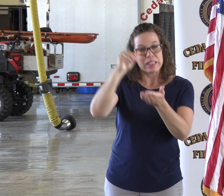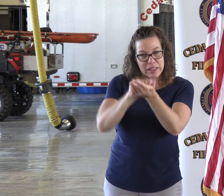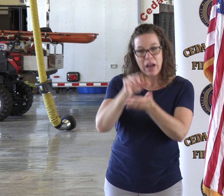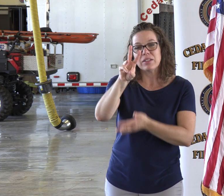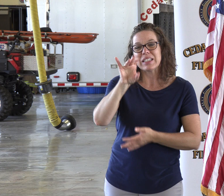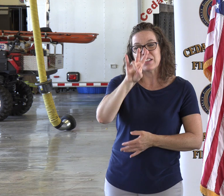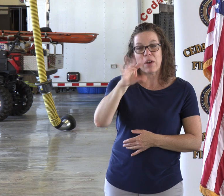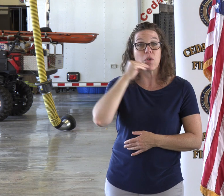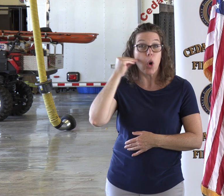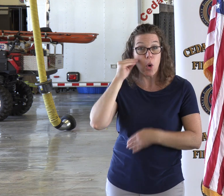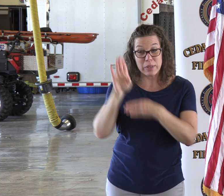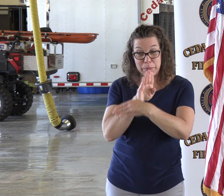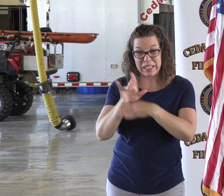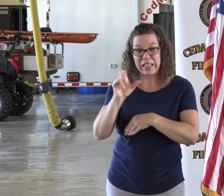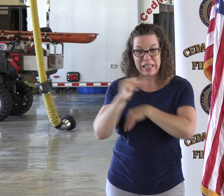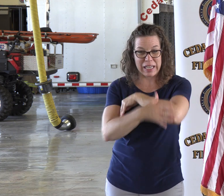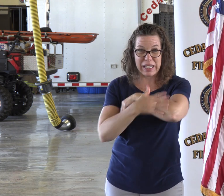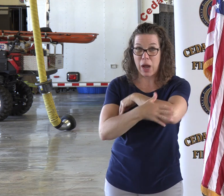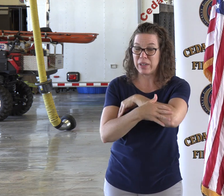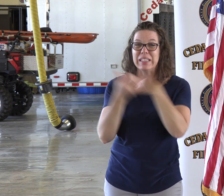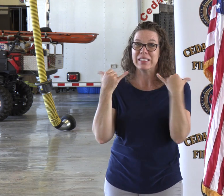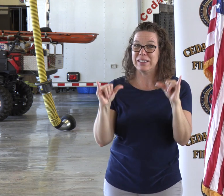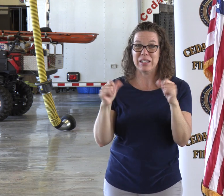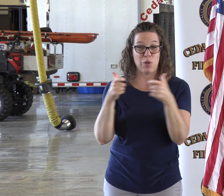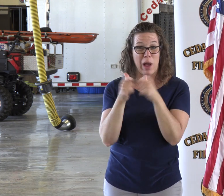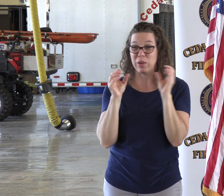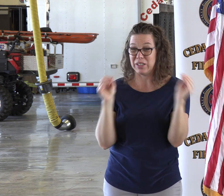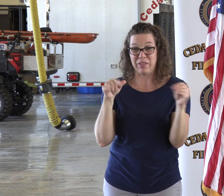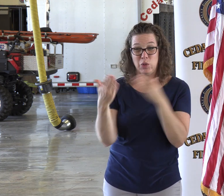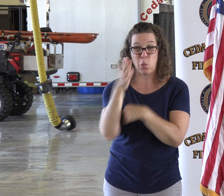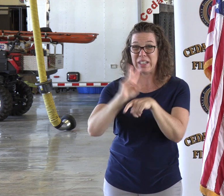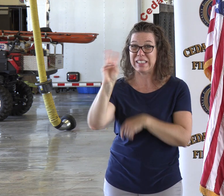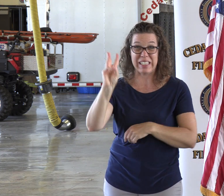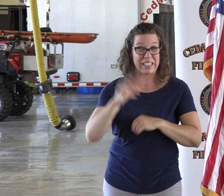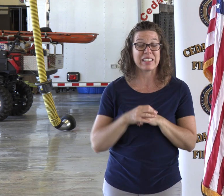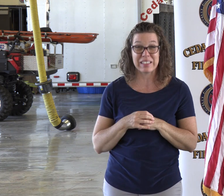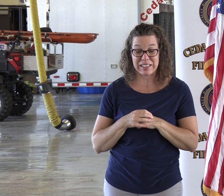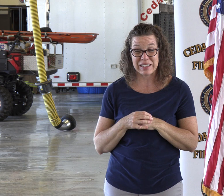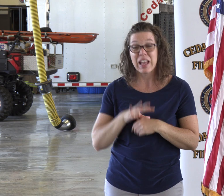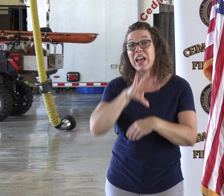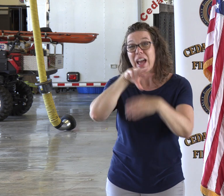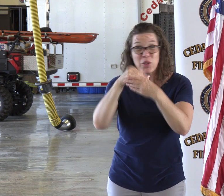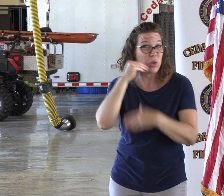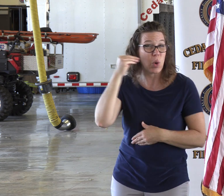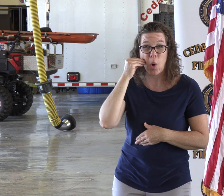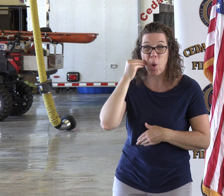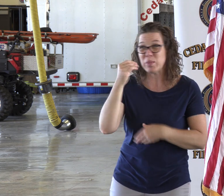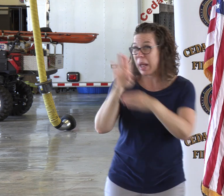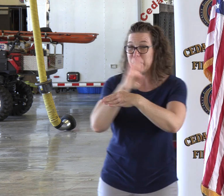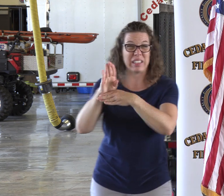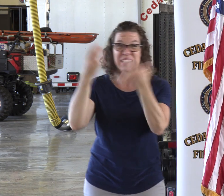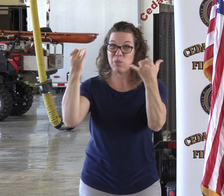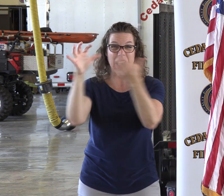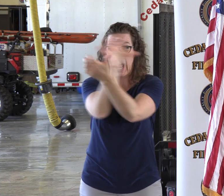16,675 homes and businesses in Linn County were still without power as of 6, including those homes and businesses so damaged that they cannot take